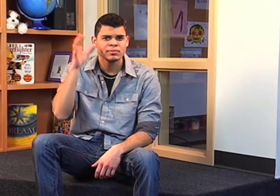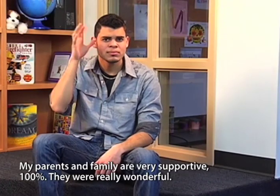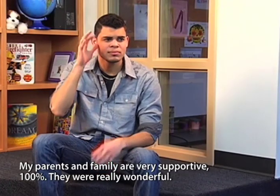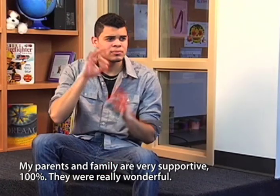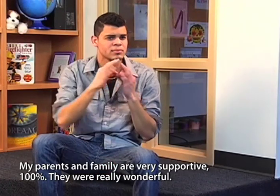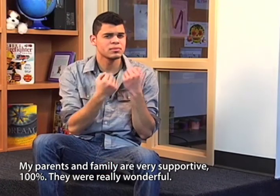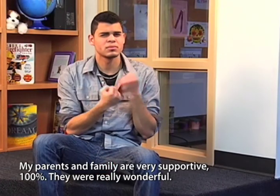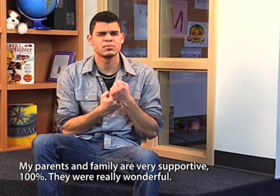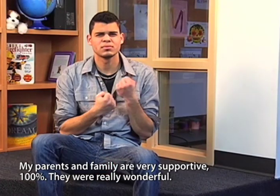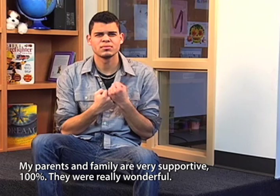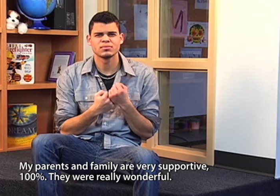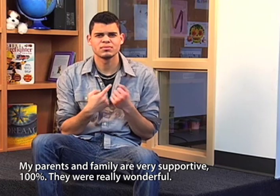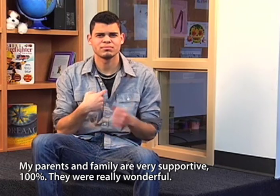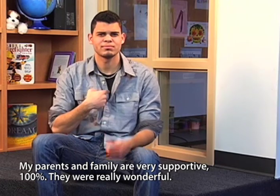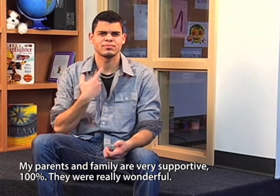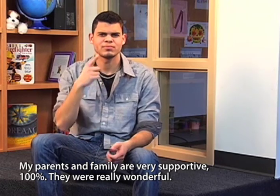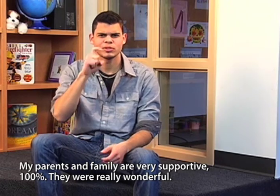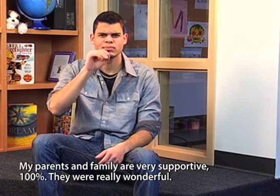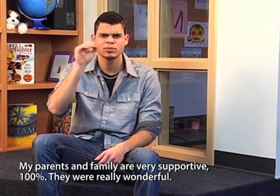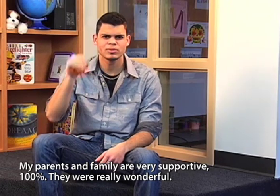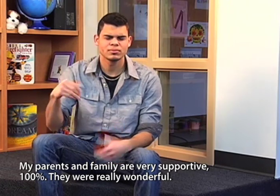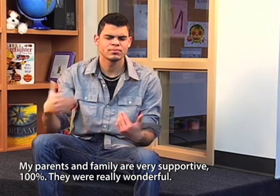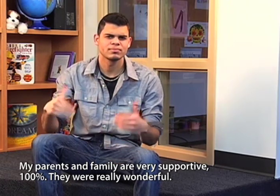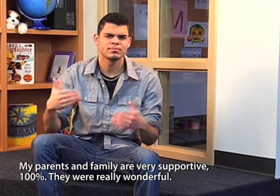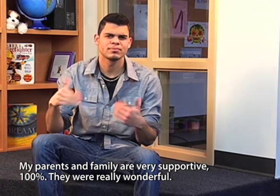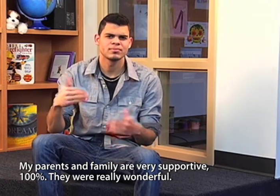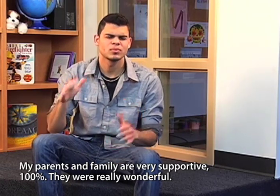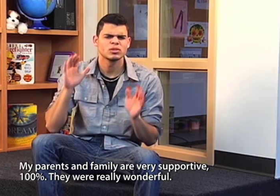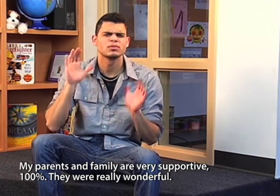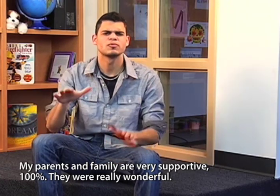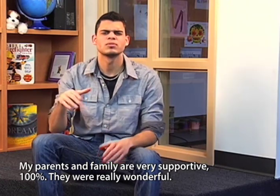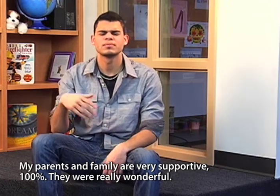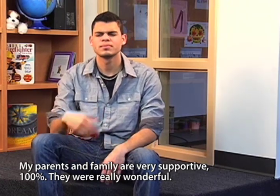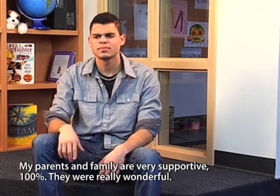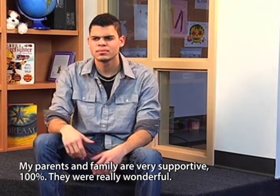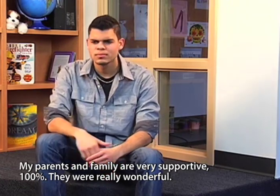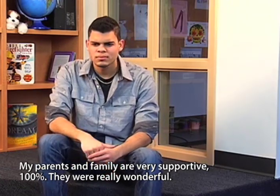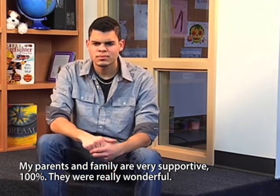My parents and family are very supportive, 100%. They were really wonderful.